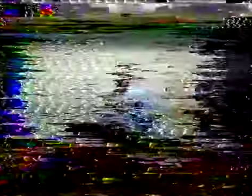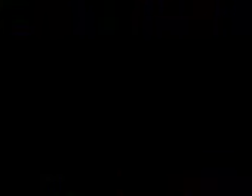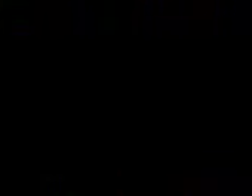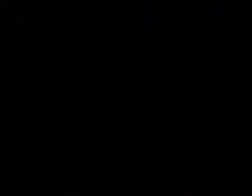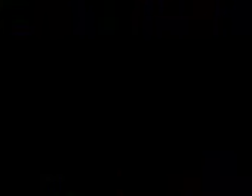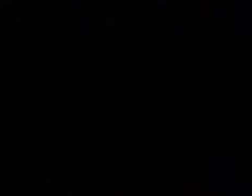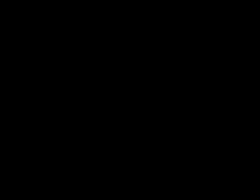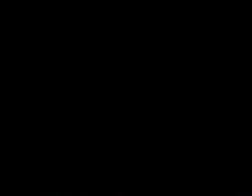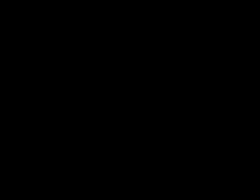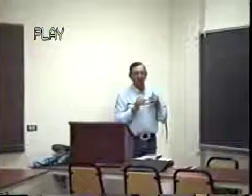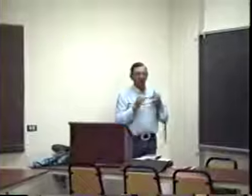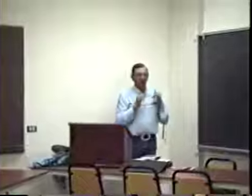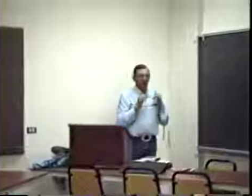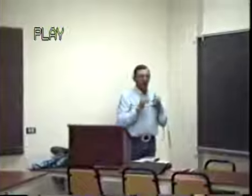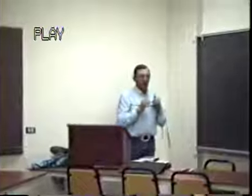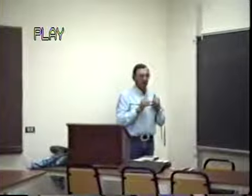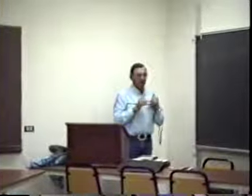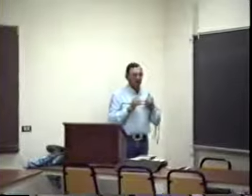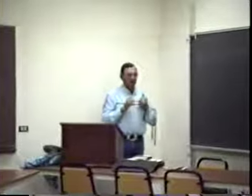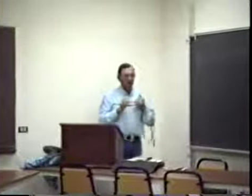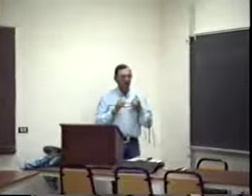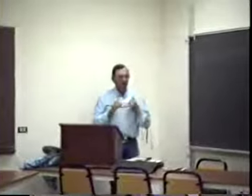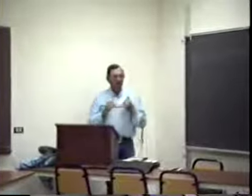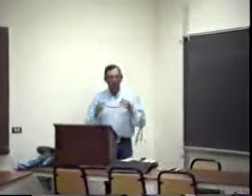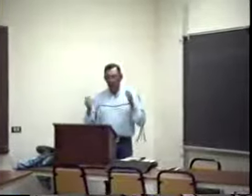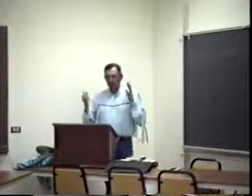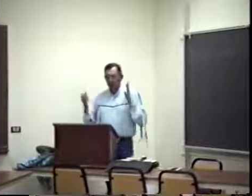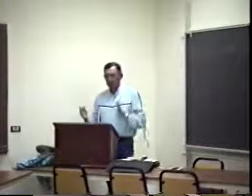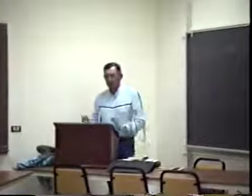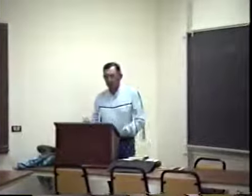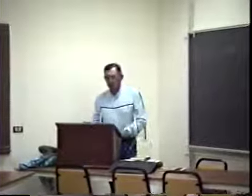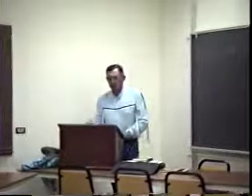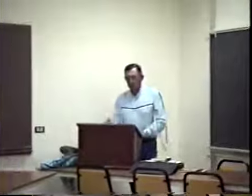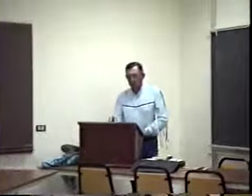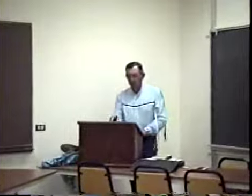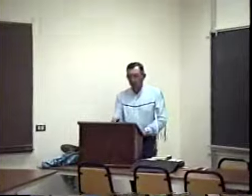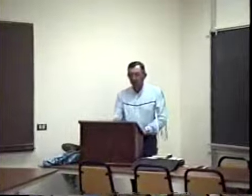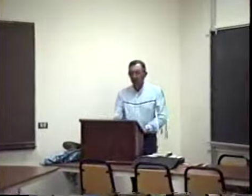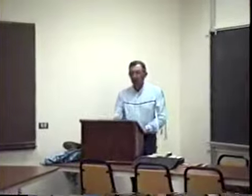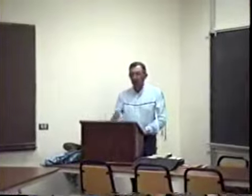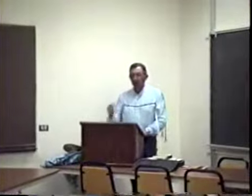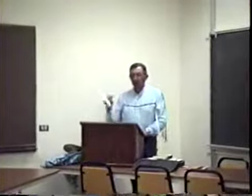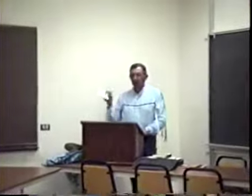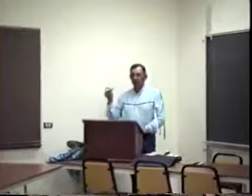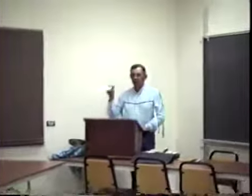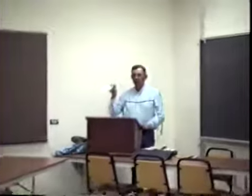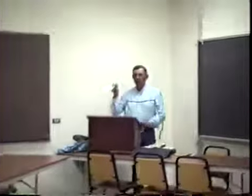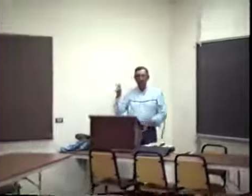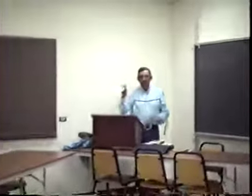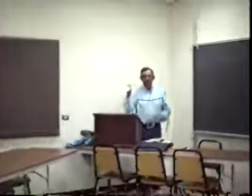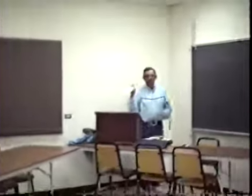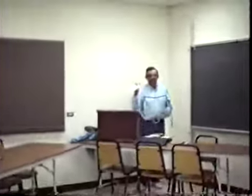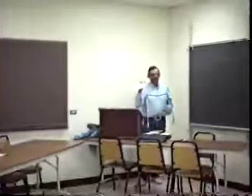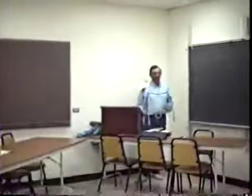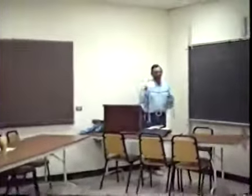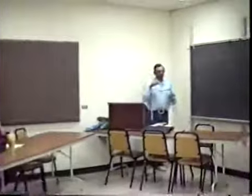what I'd like to do is I'd like to have the entire class to come up here, and I've got a little gouge sheet that I'd